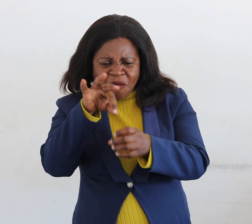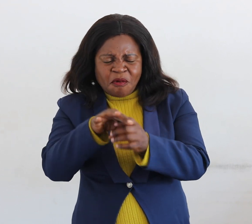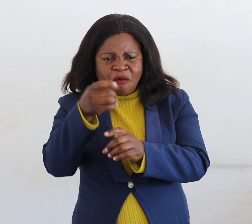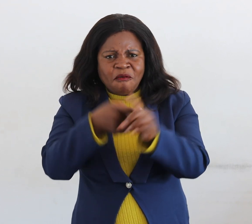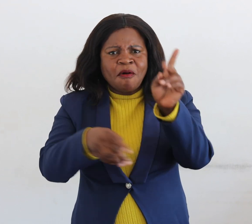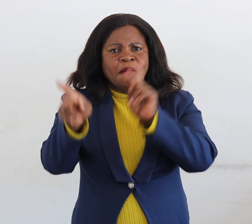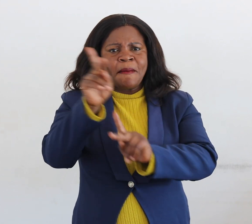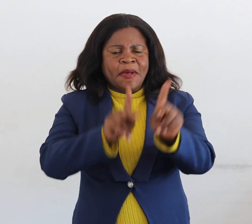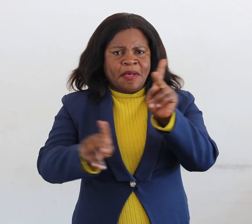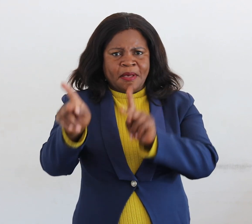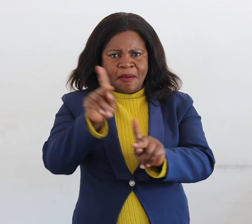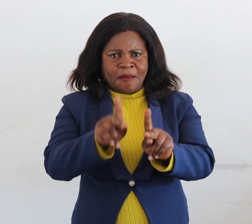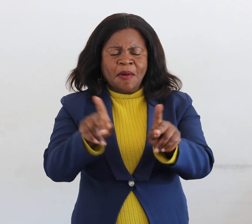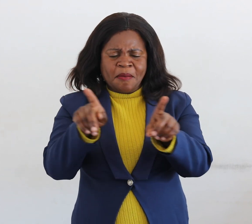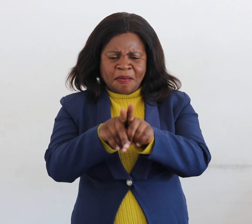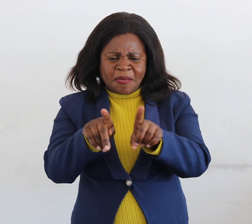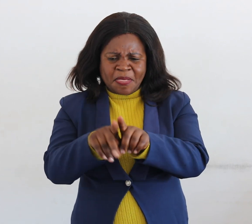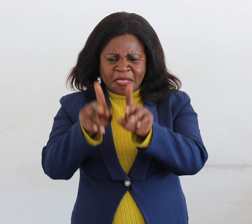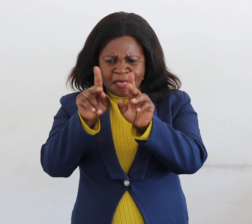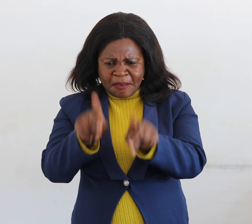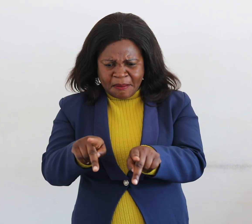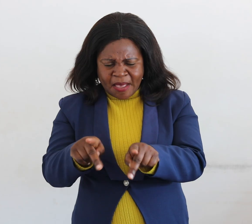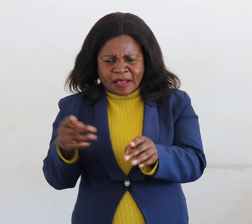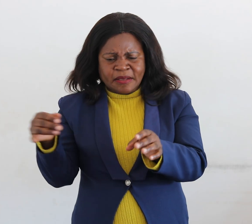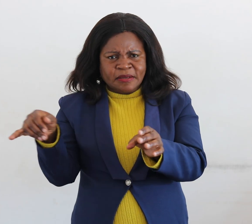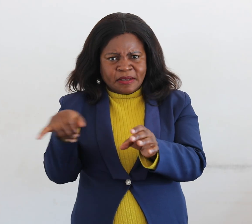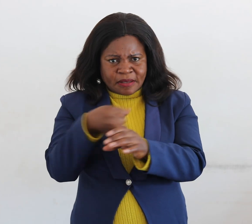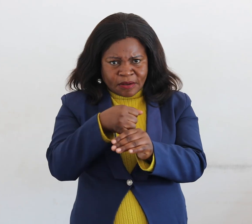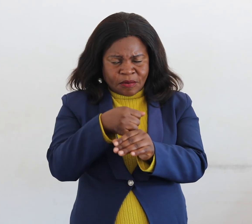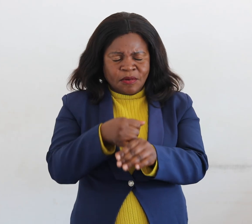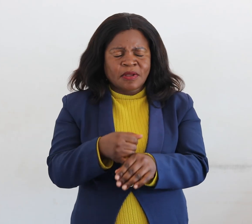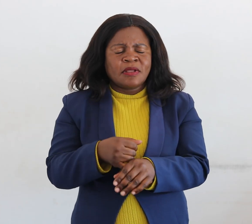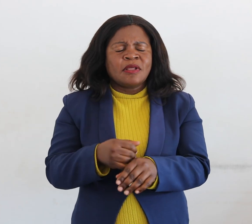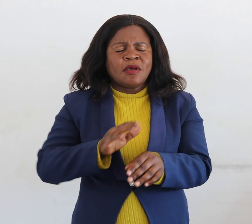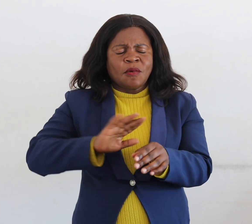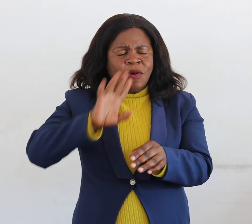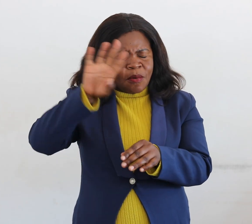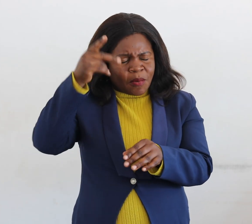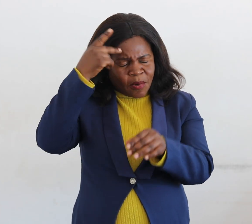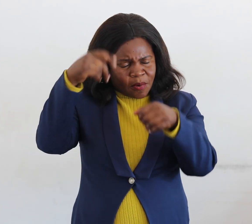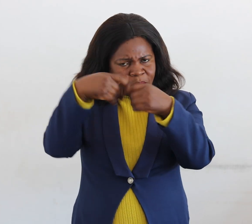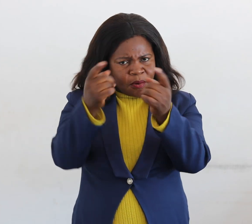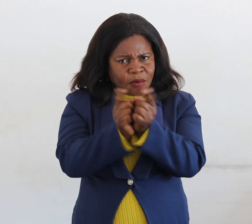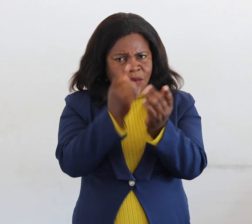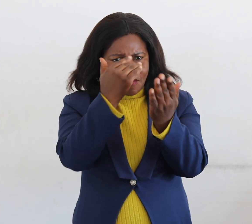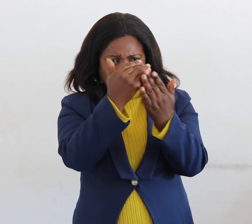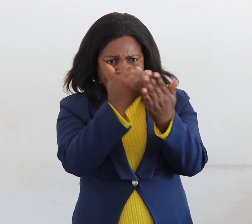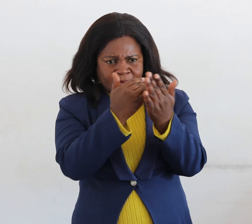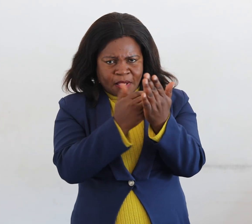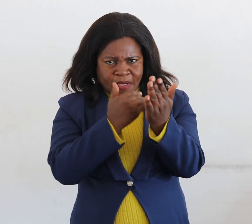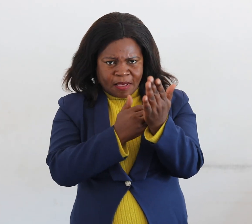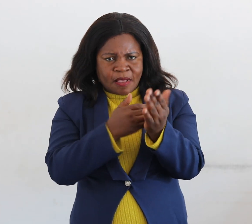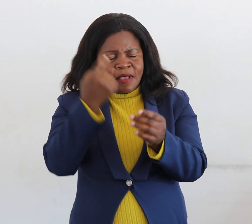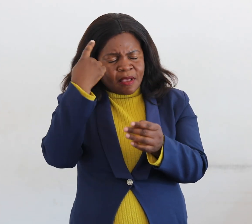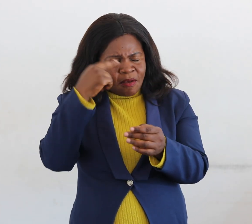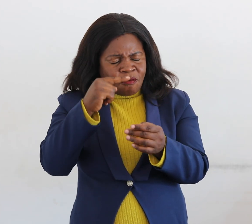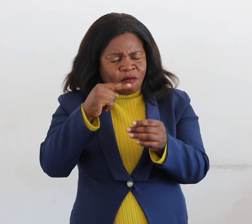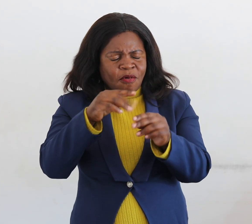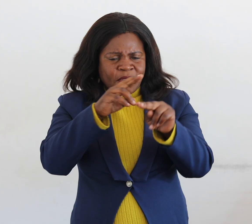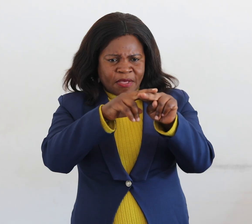person included on a political party's list for seats allocated under the